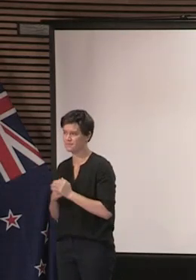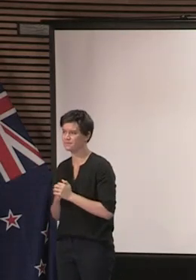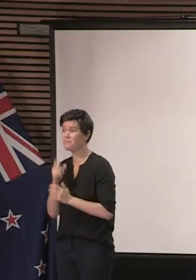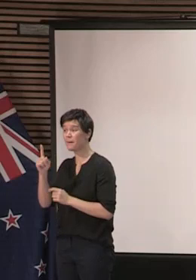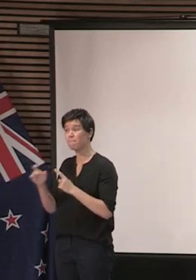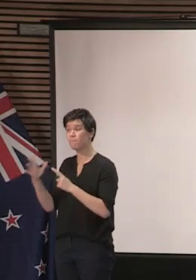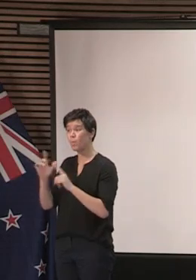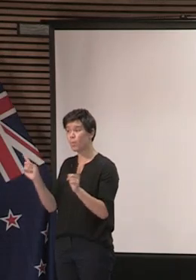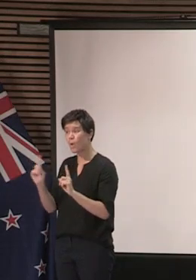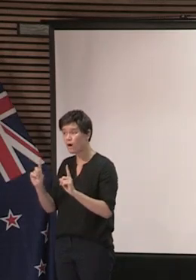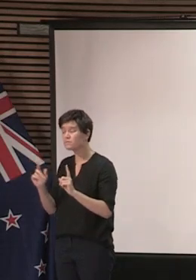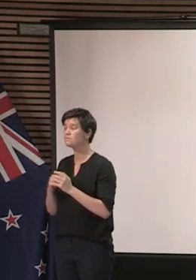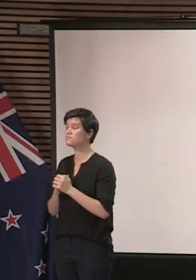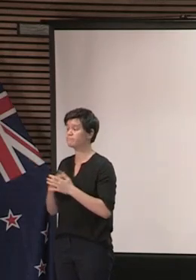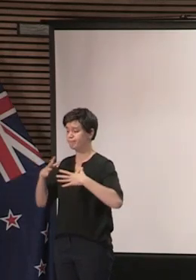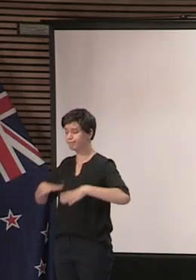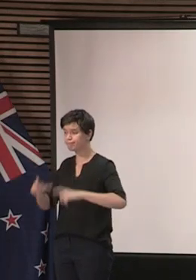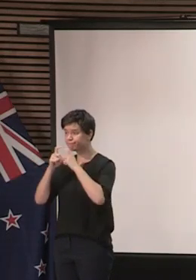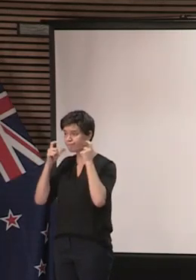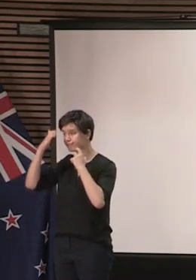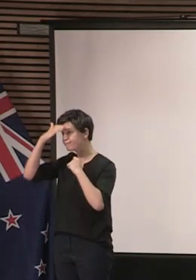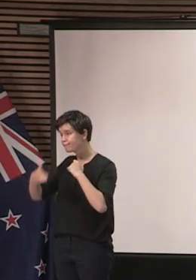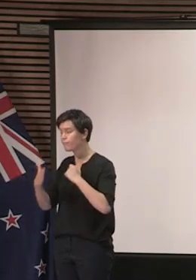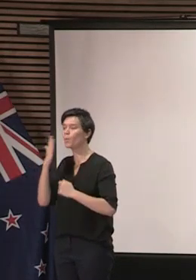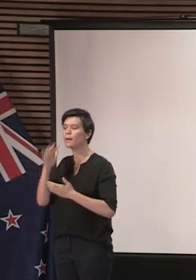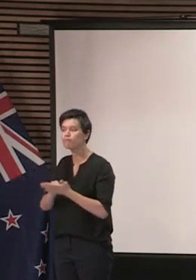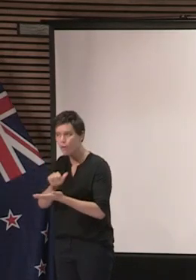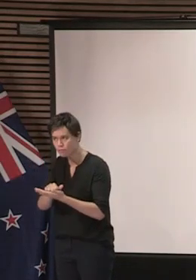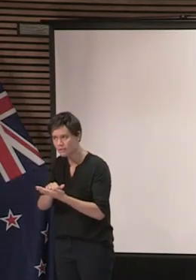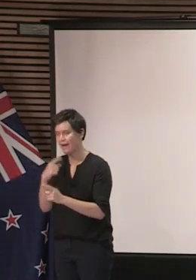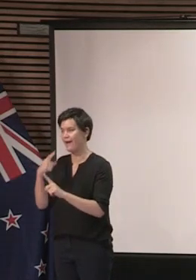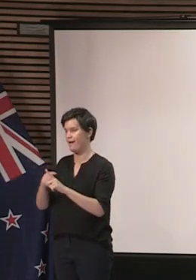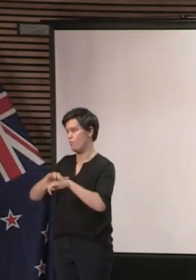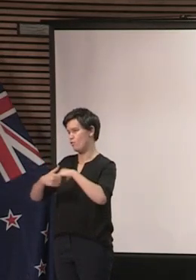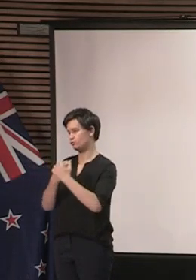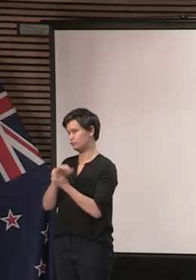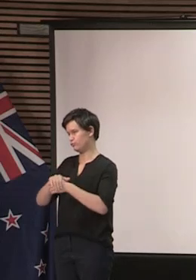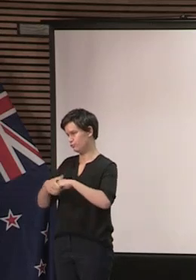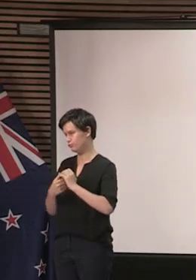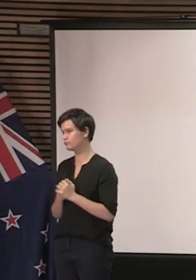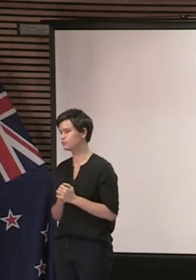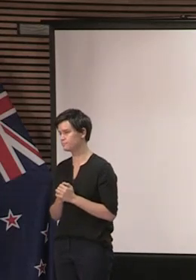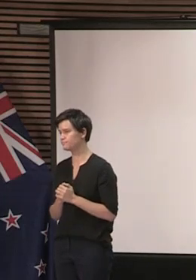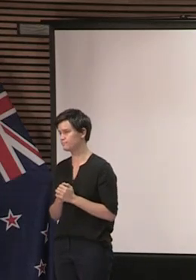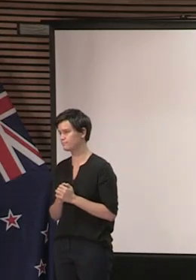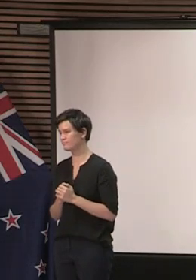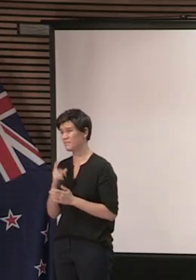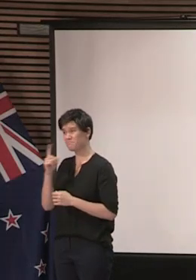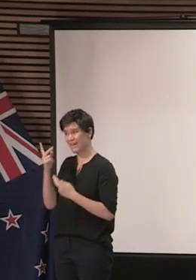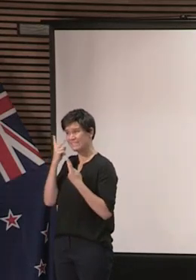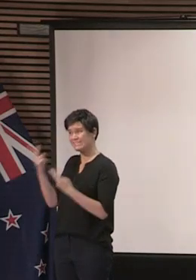hand washing, and availability and appropriate use of PPE. But it also emphasises, that even the best trained